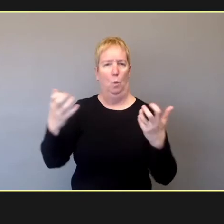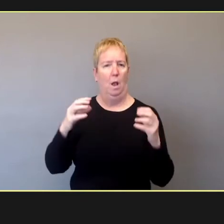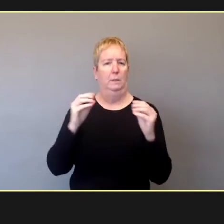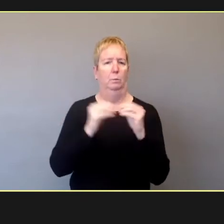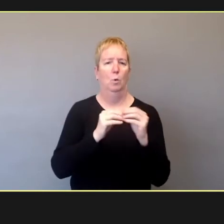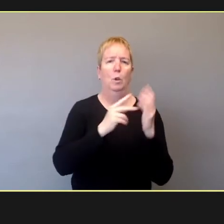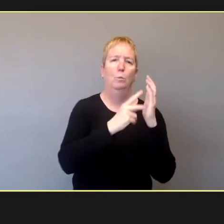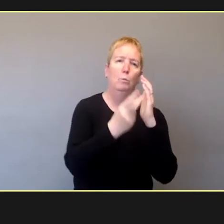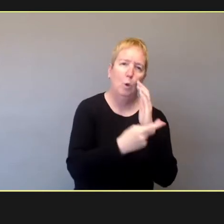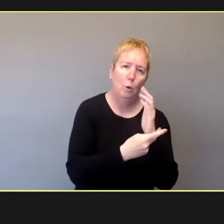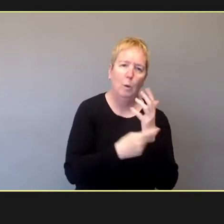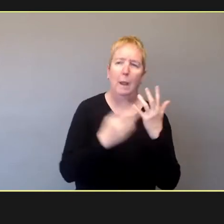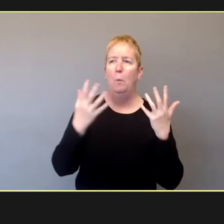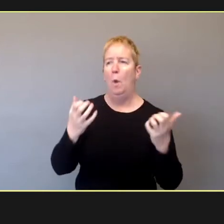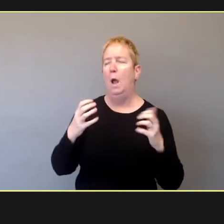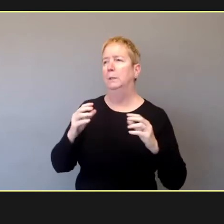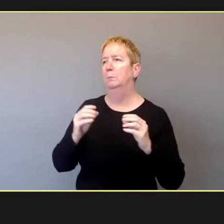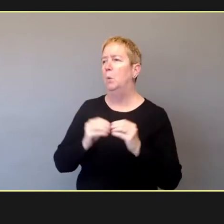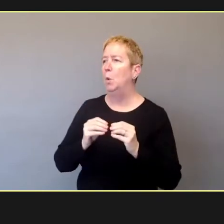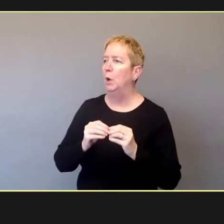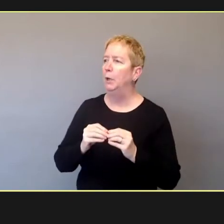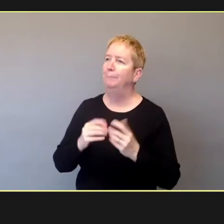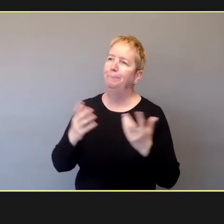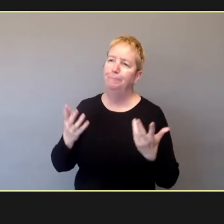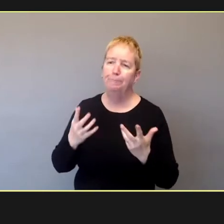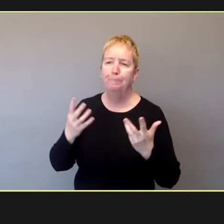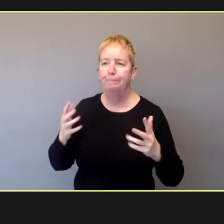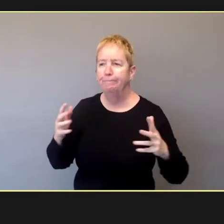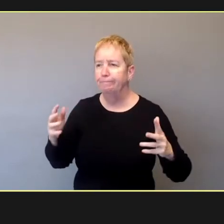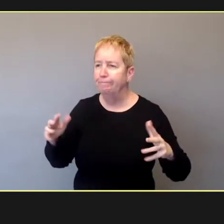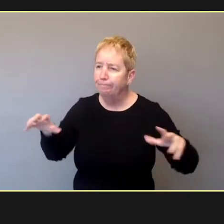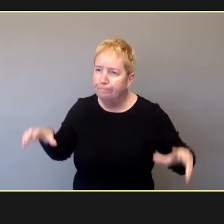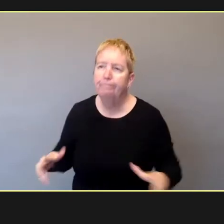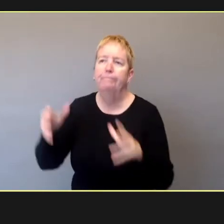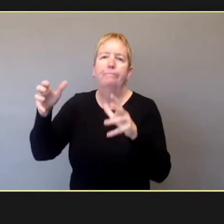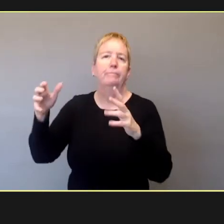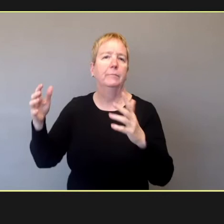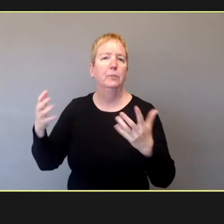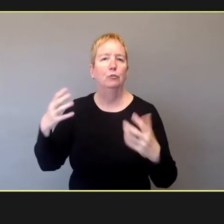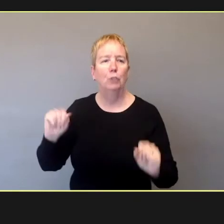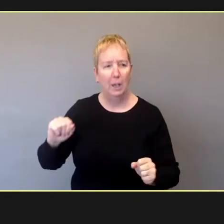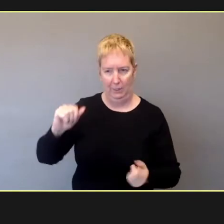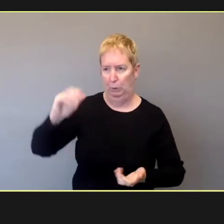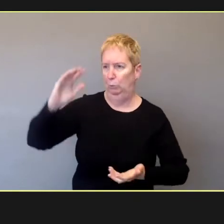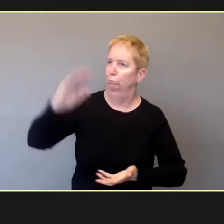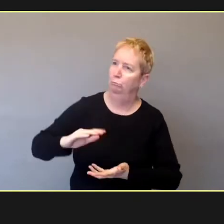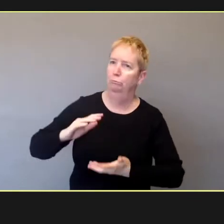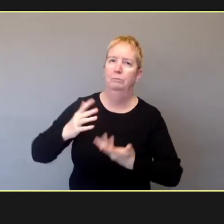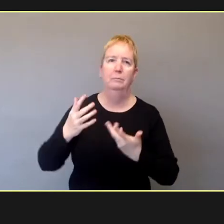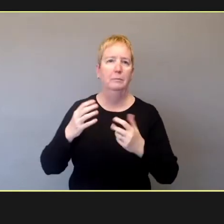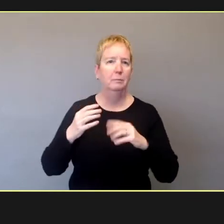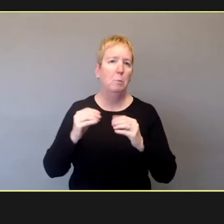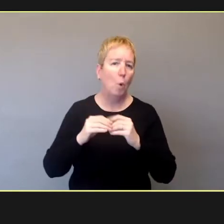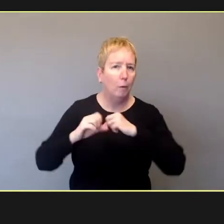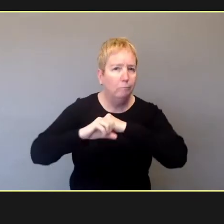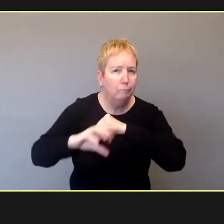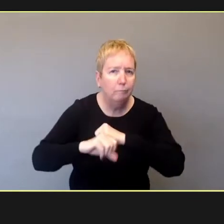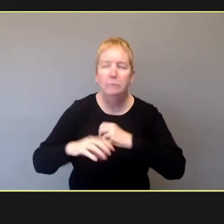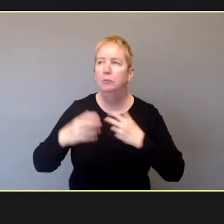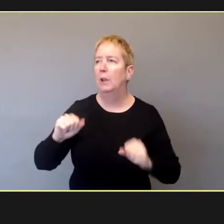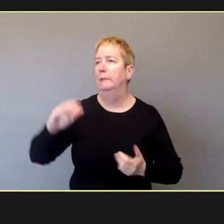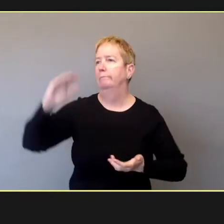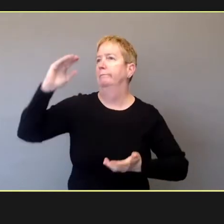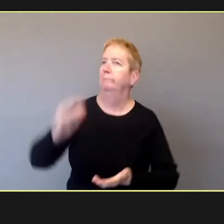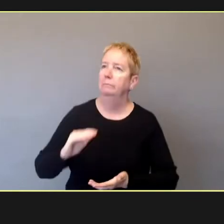to prevent teen pregnancy. Is there any hope for that? Any kind of vision you would like to,